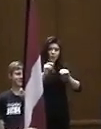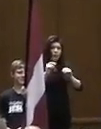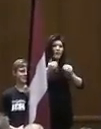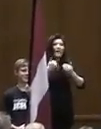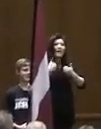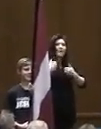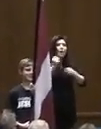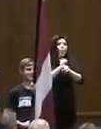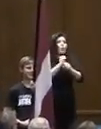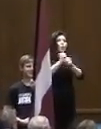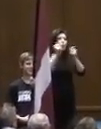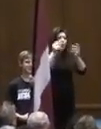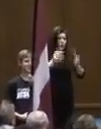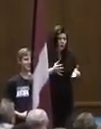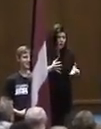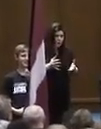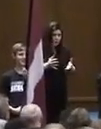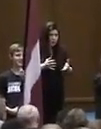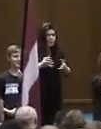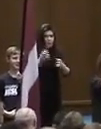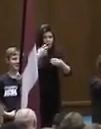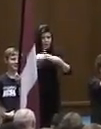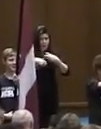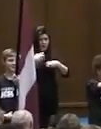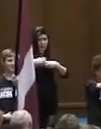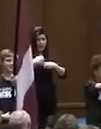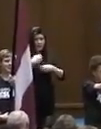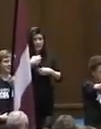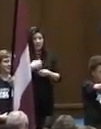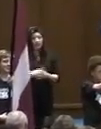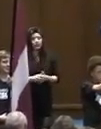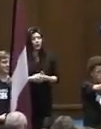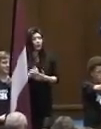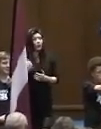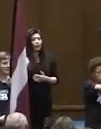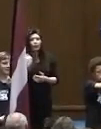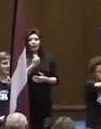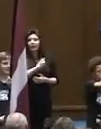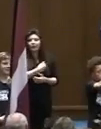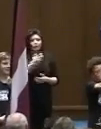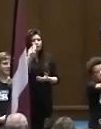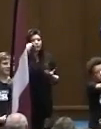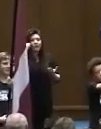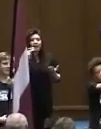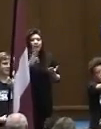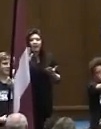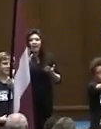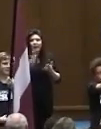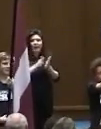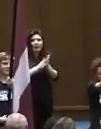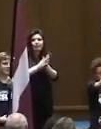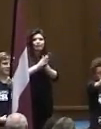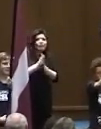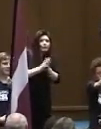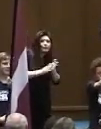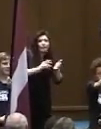And so, genuinely, I mean it, we do not care about their motivation when they